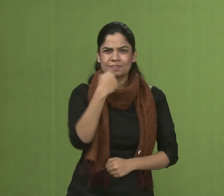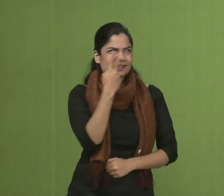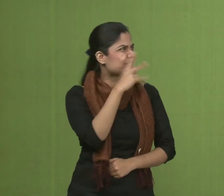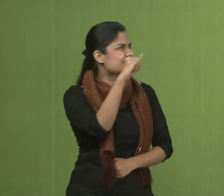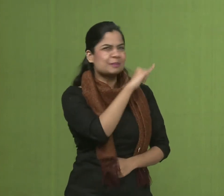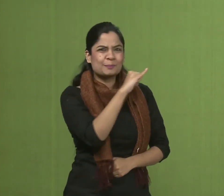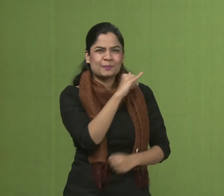similar.